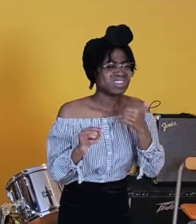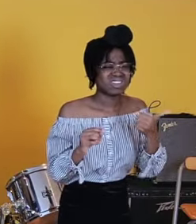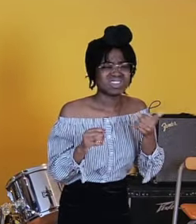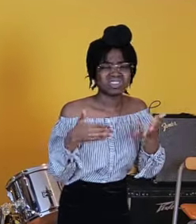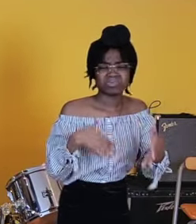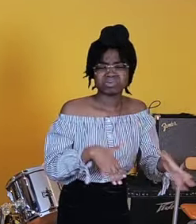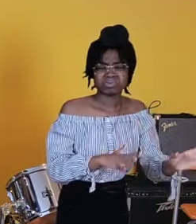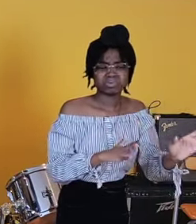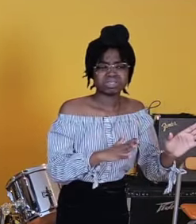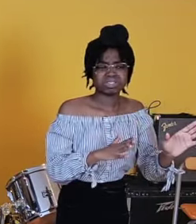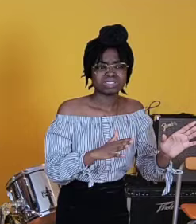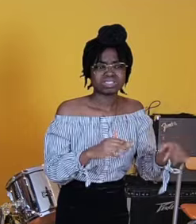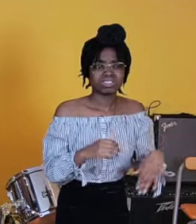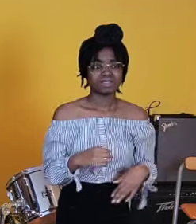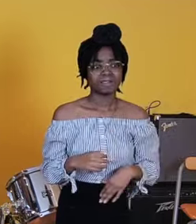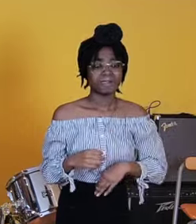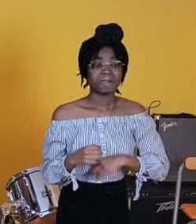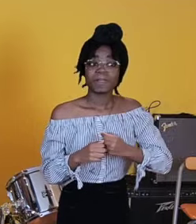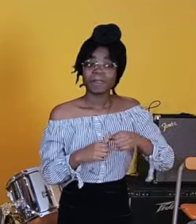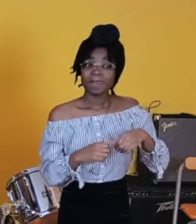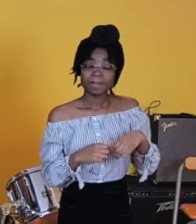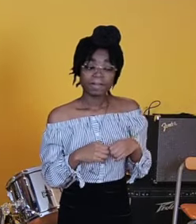No other way around it.